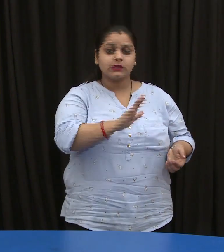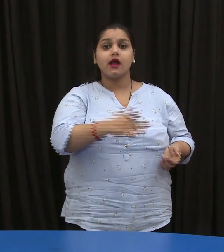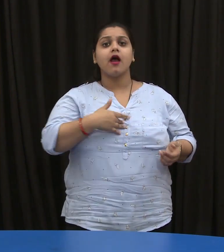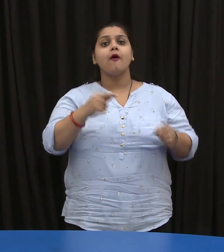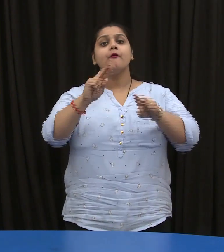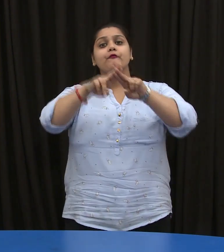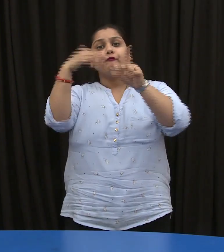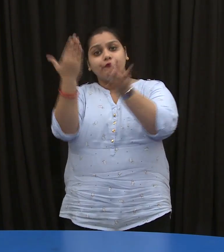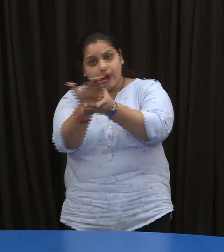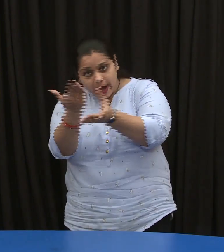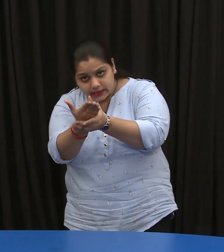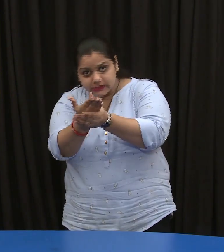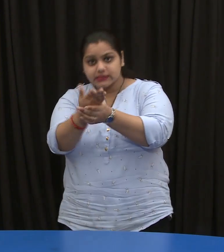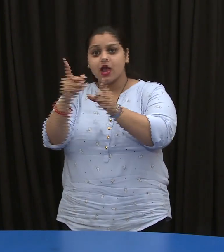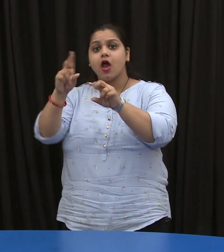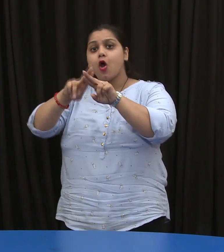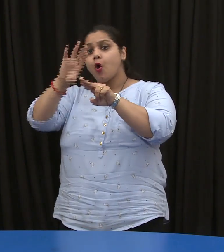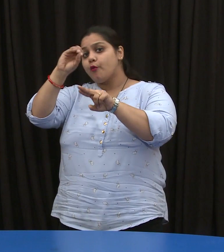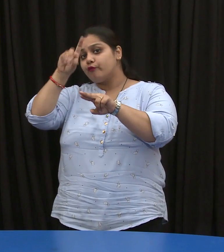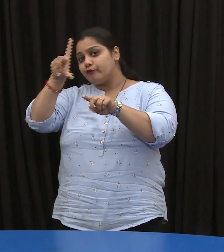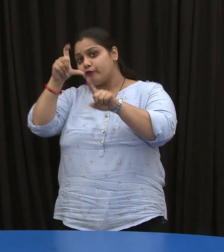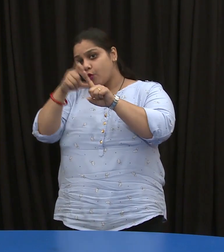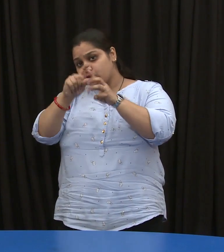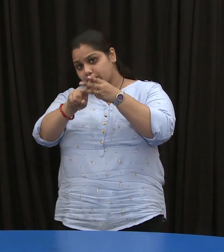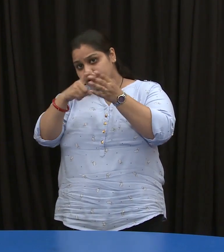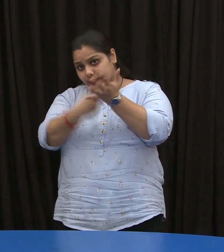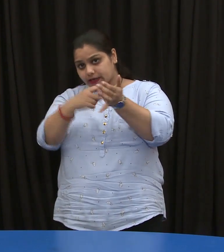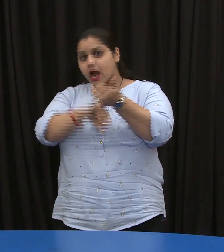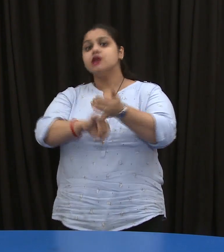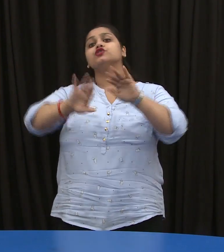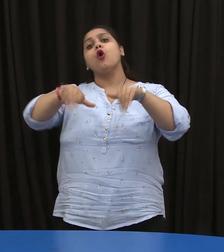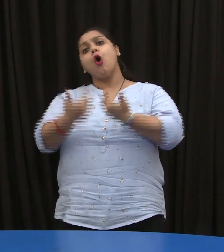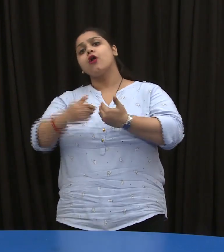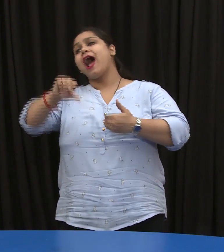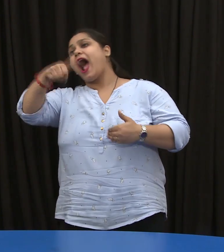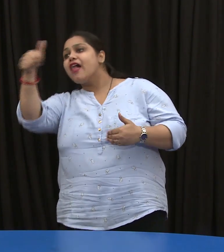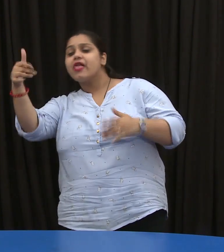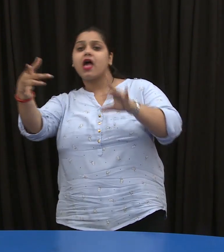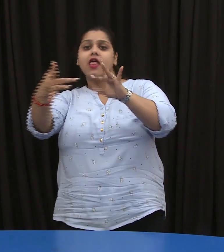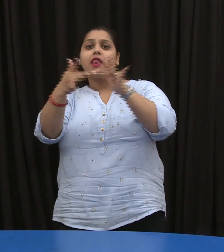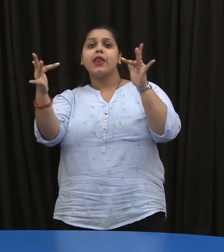files, folders and other networked computer and shared resources.